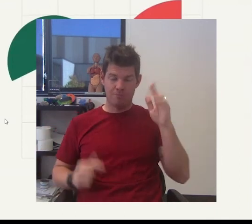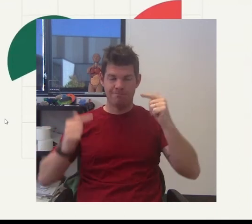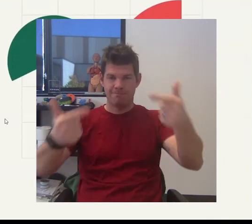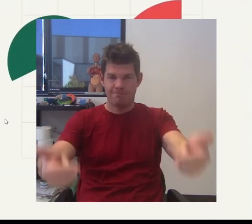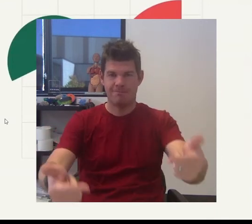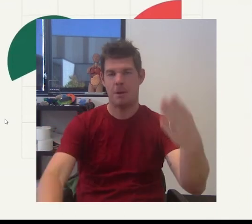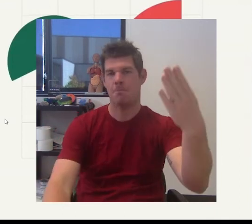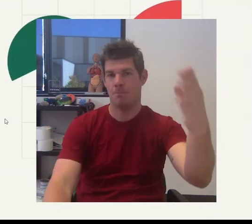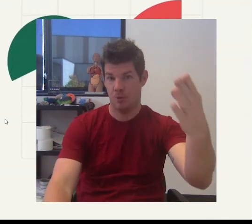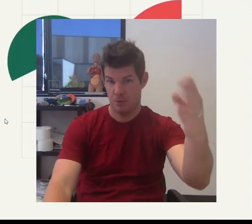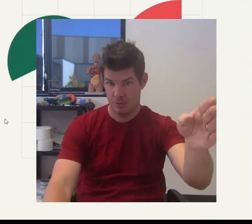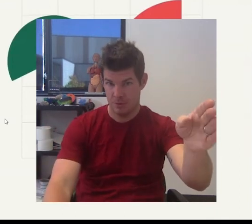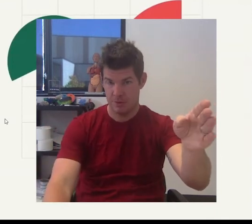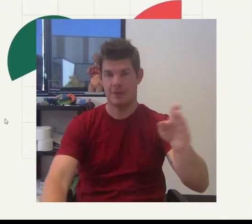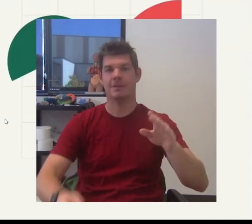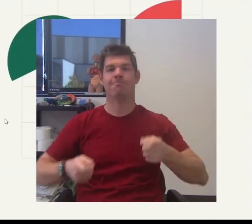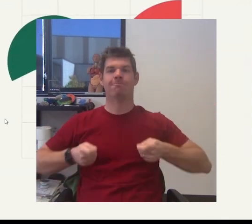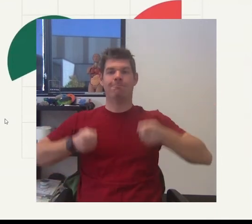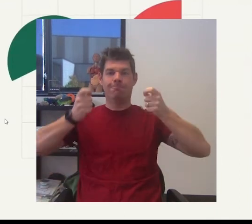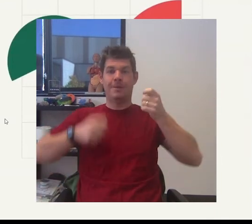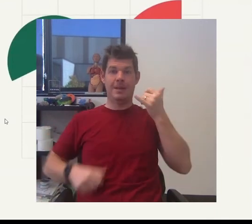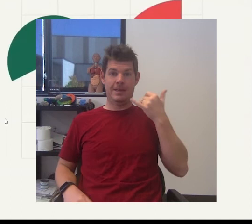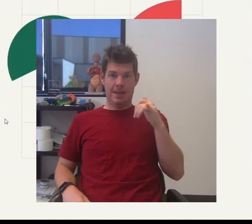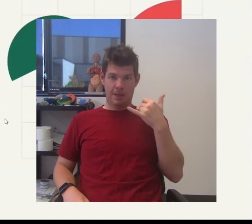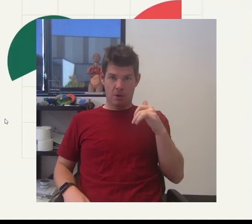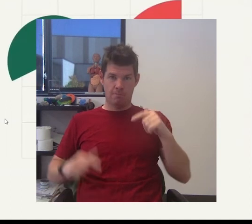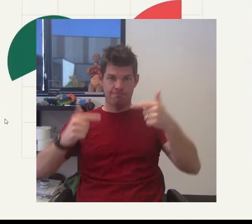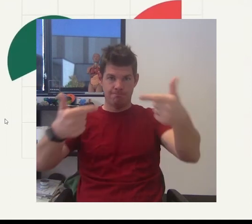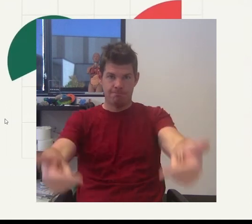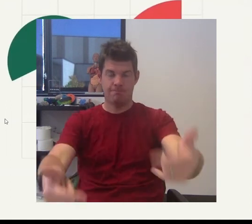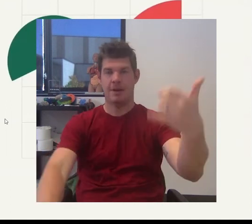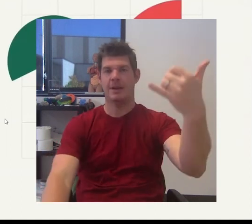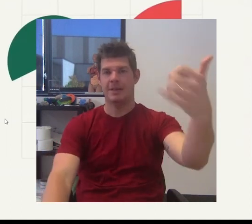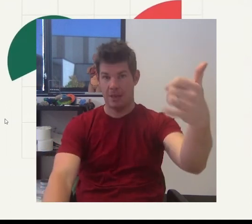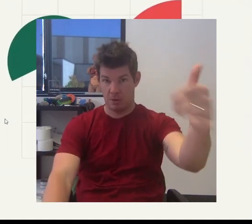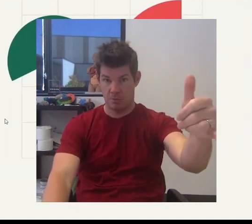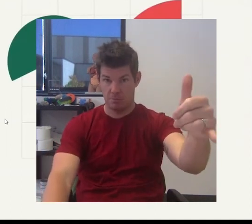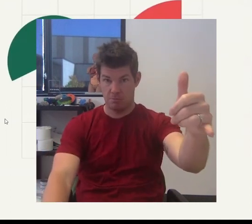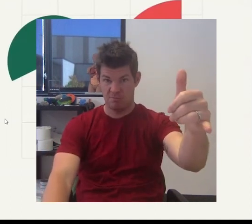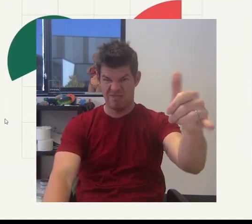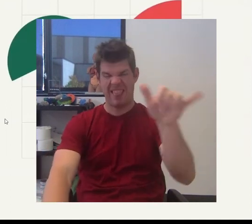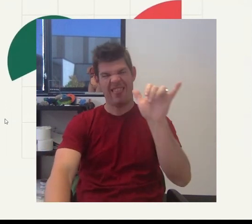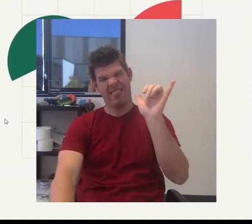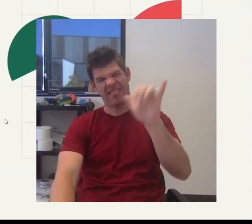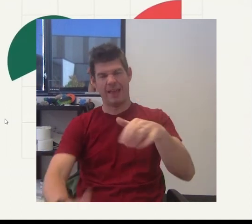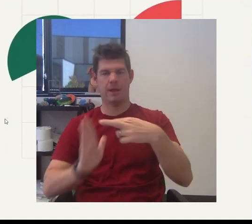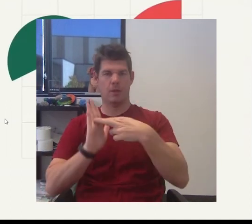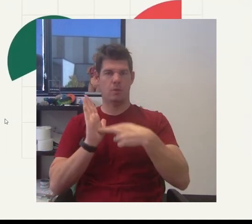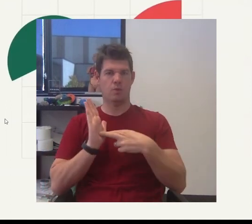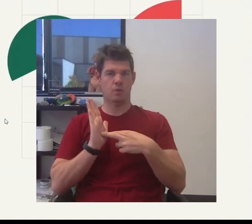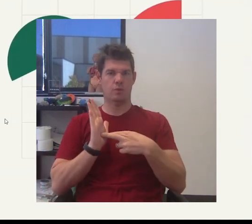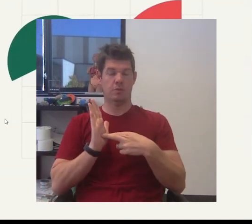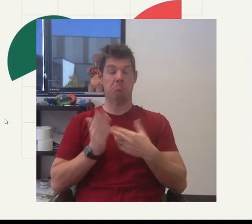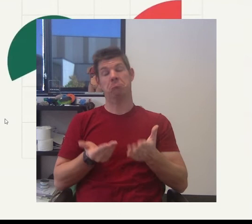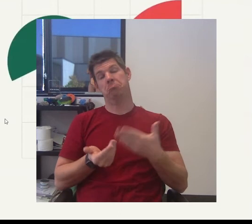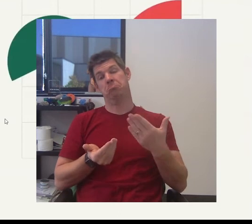turns blue, you're gonna make your screen blue. And if my screen turns yellow, you're gonna make your screen yellow.